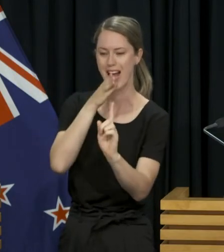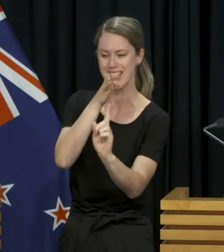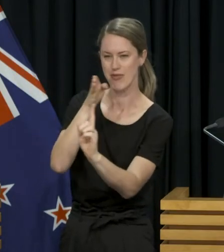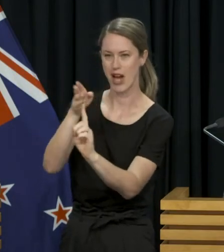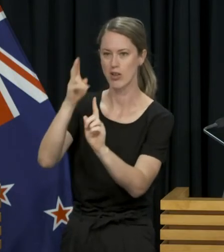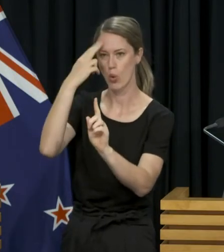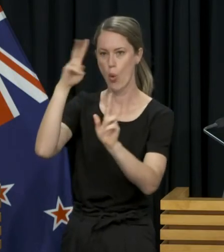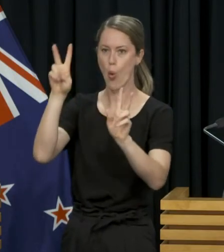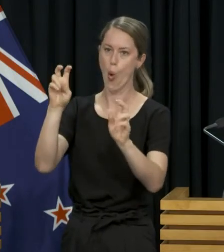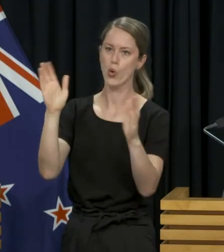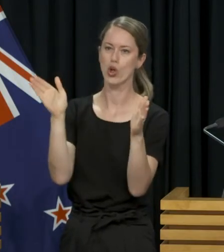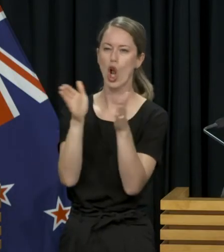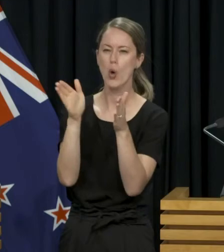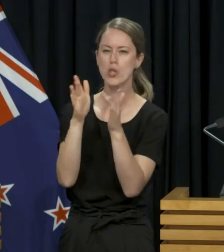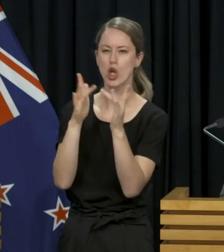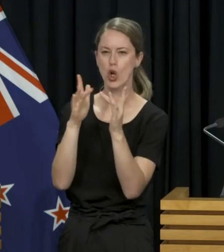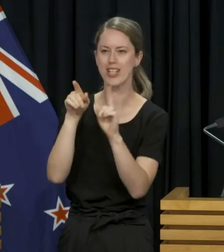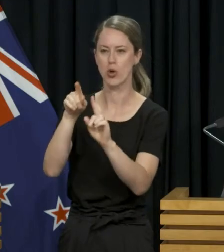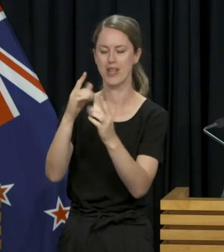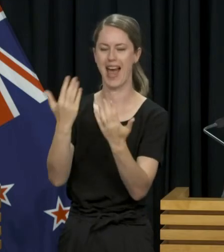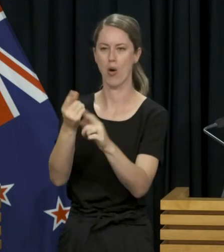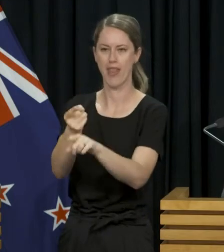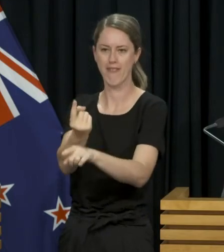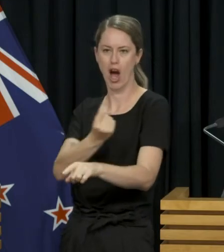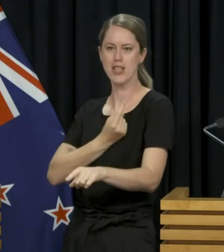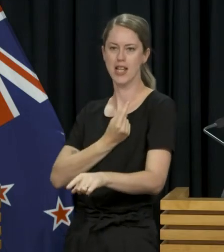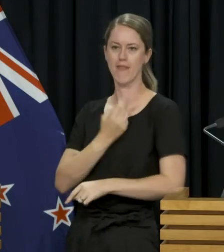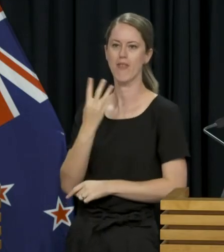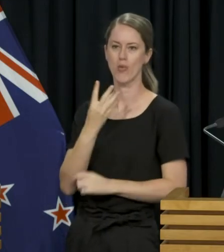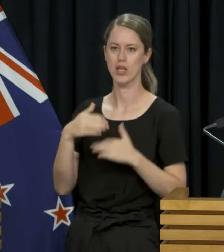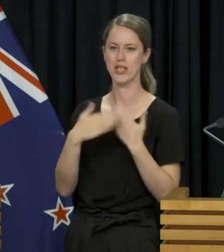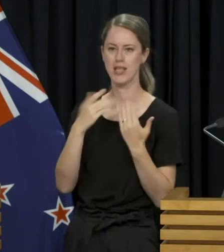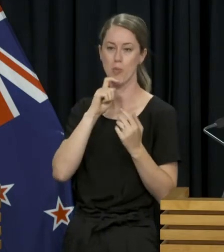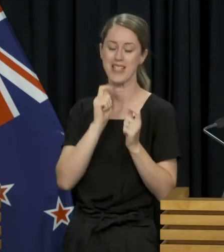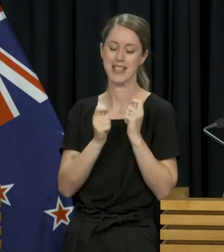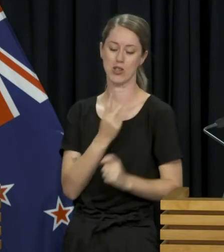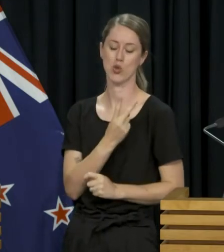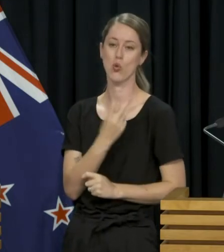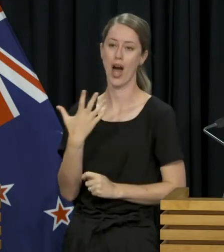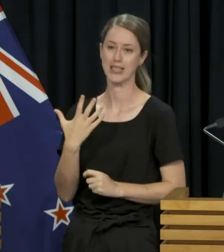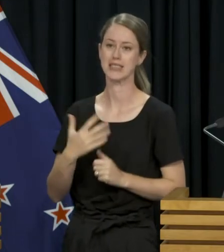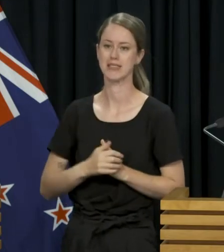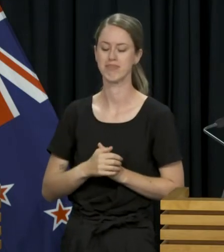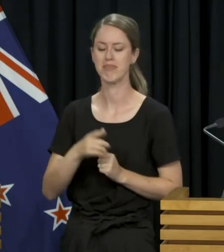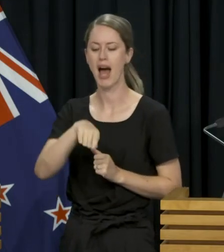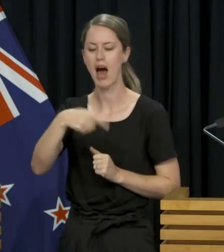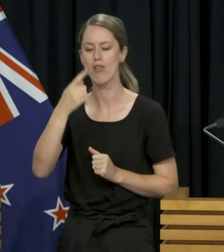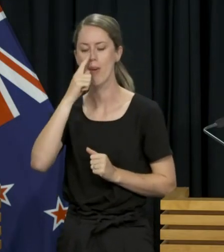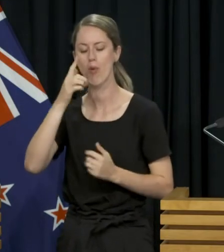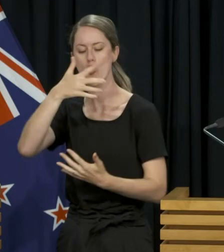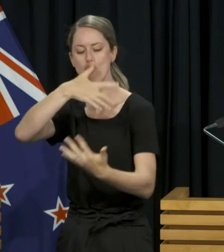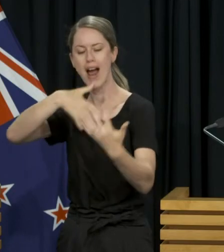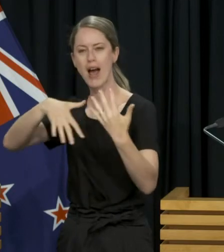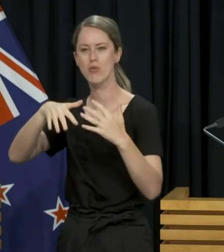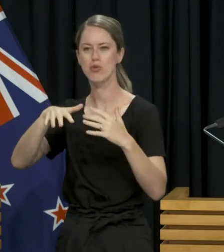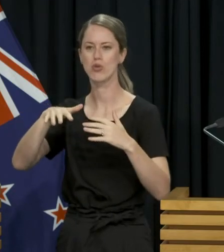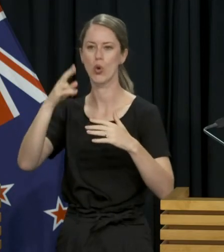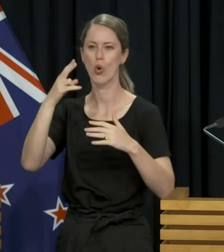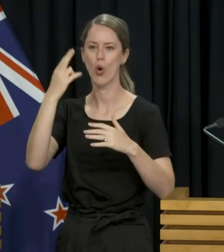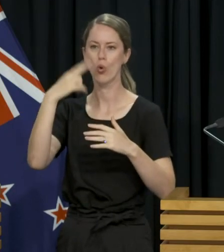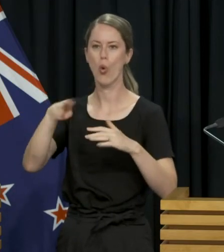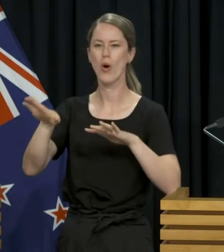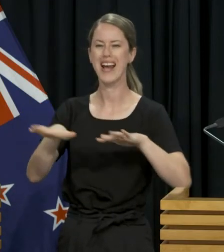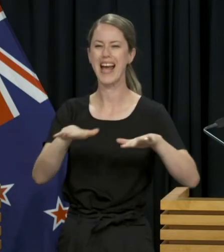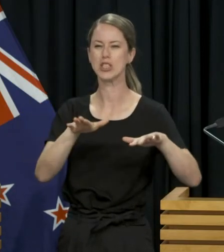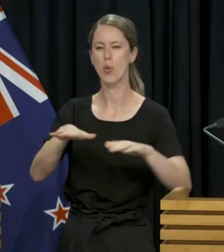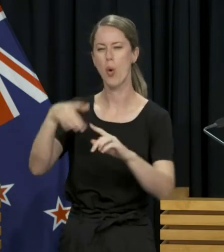close contacts. As such, they isolate for 14 days and are tested twice. Others are casual plus contacts. Anyone who